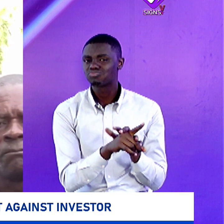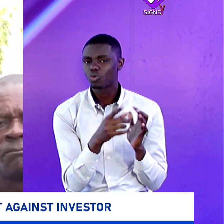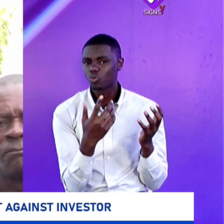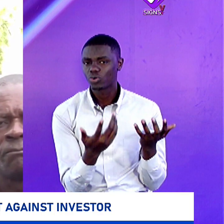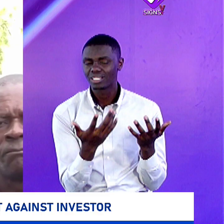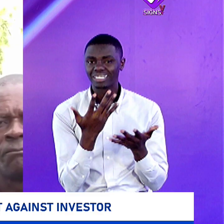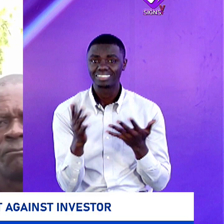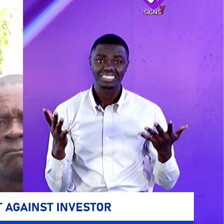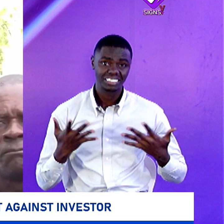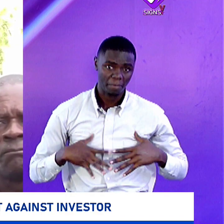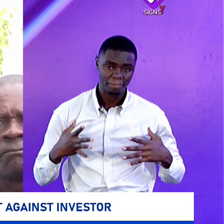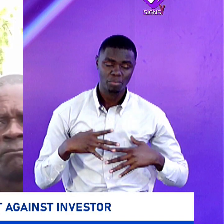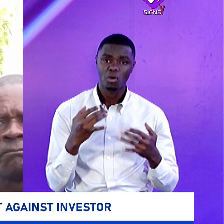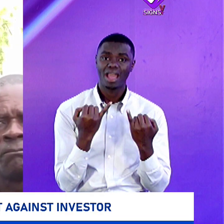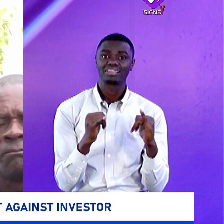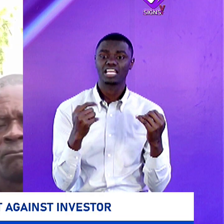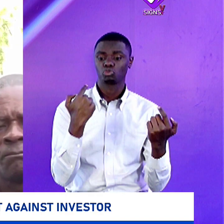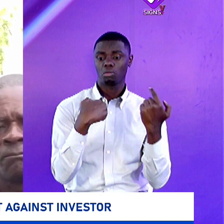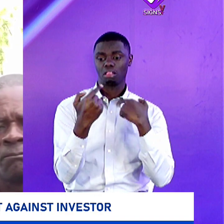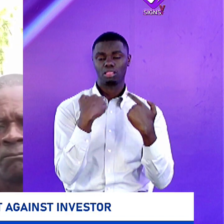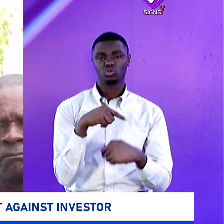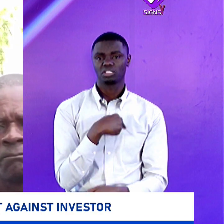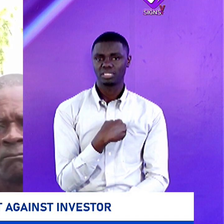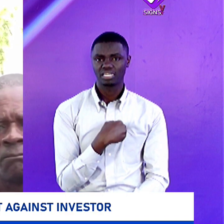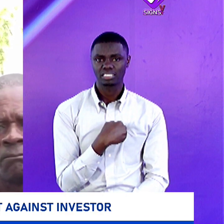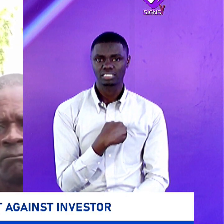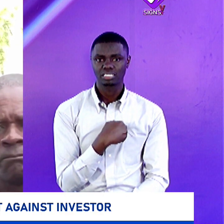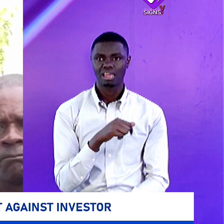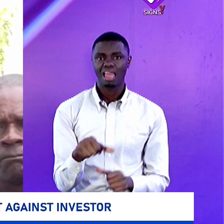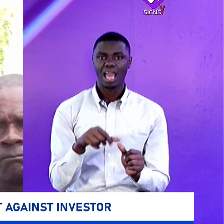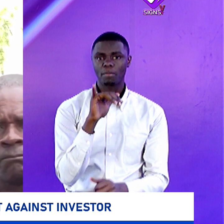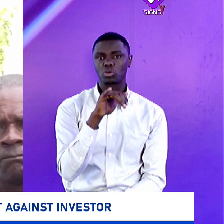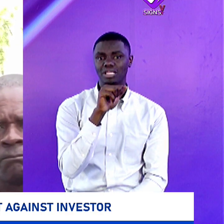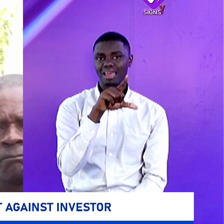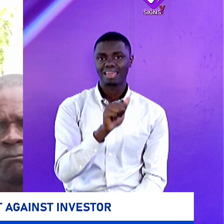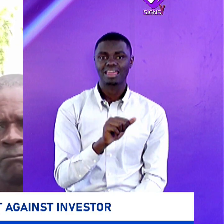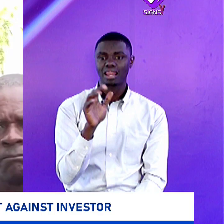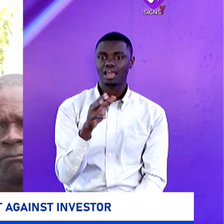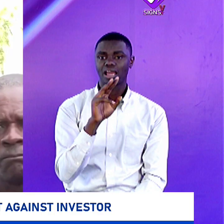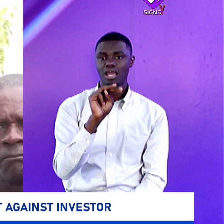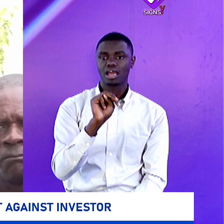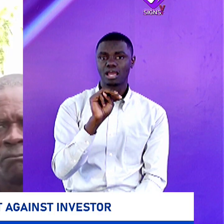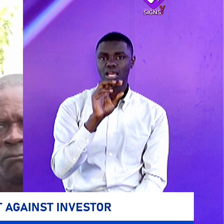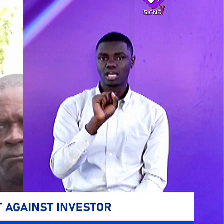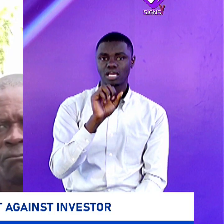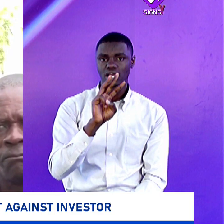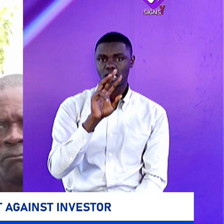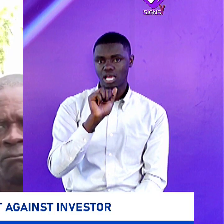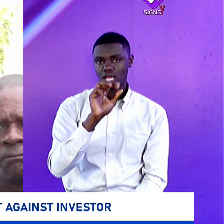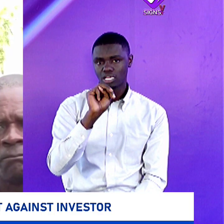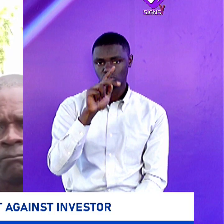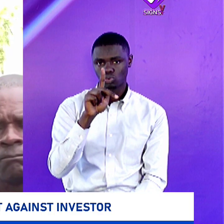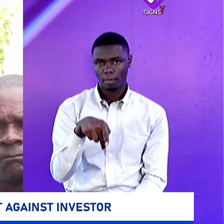some people are trying to intimidate us on matters Yala Swamp. But I want to reiterate that